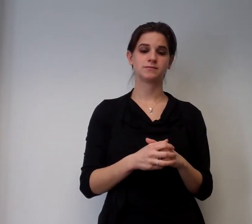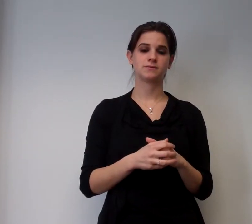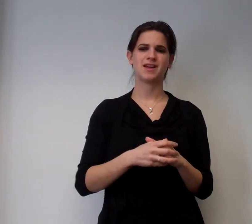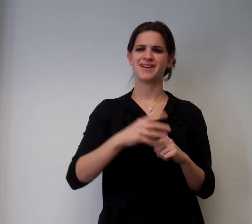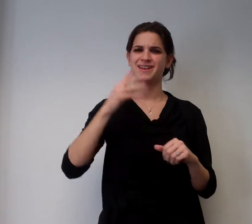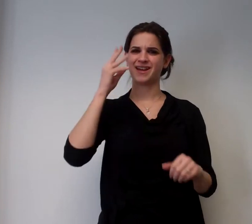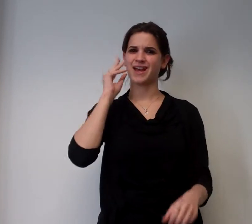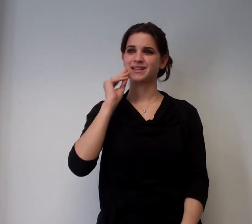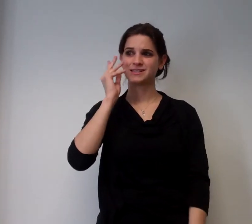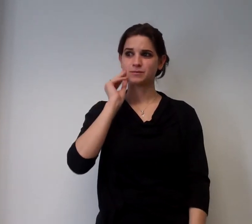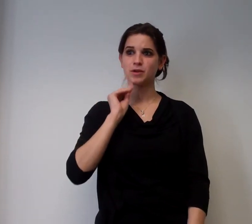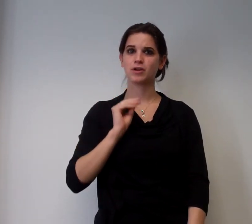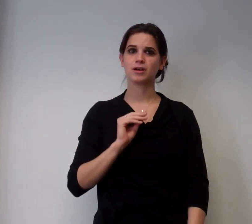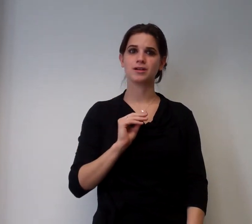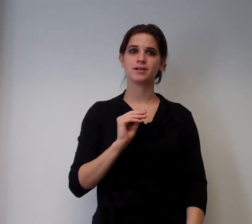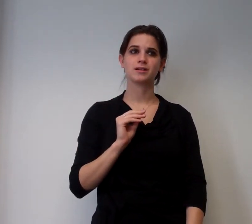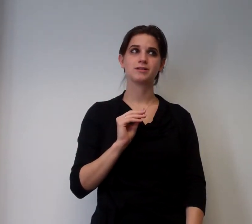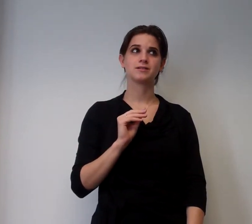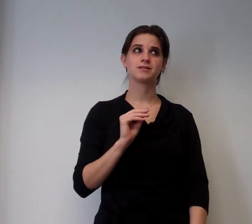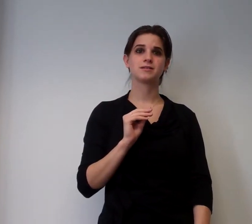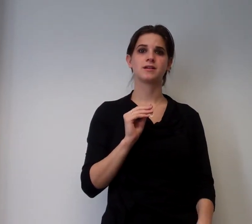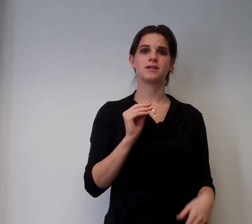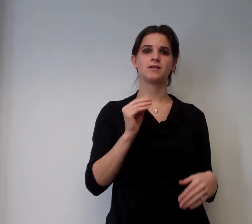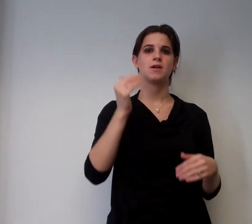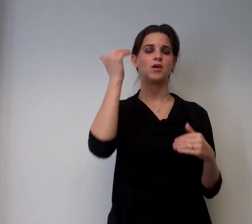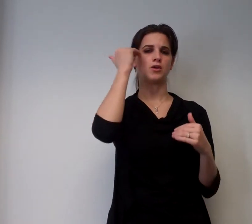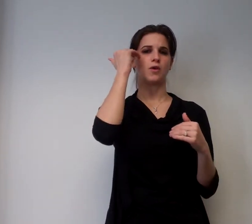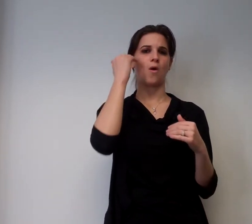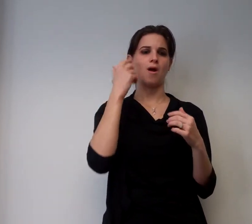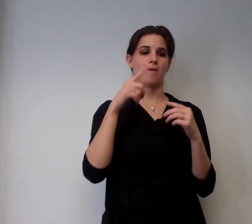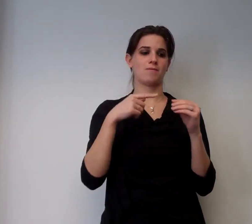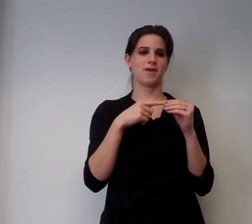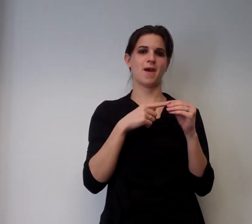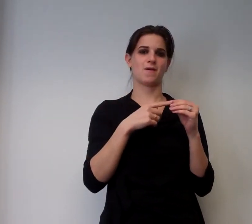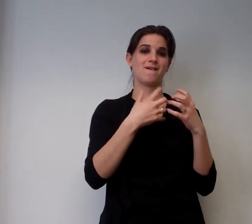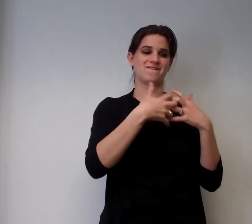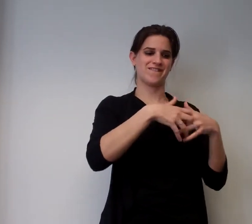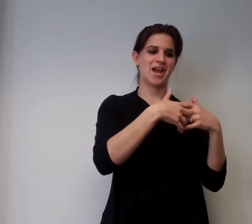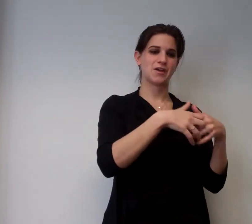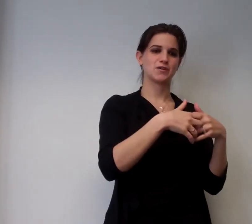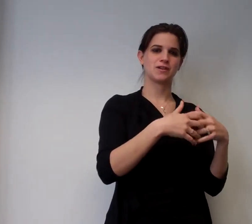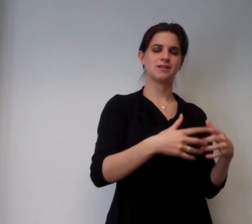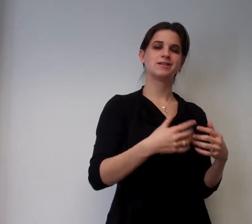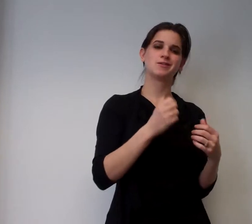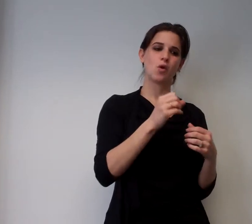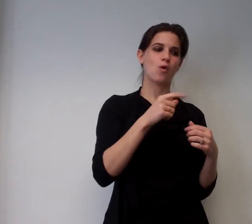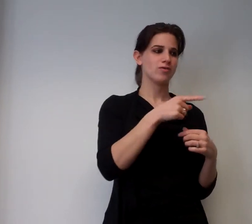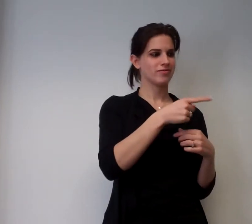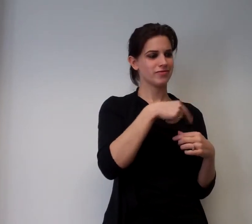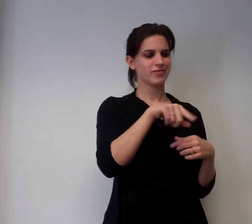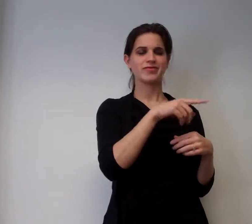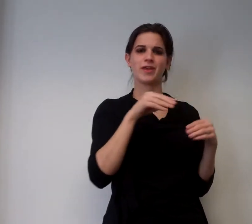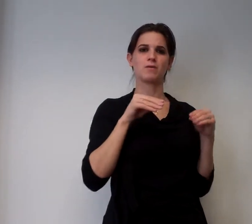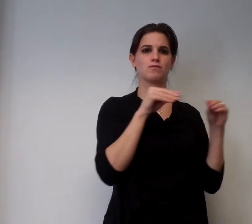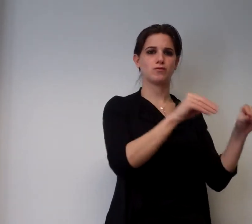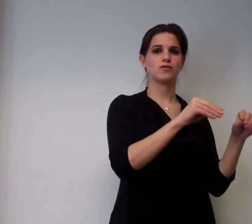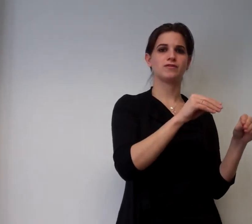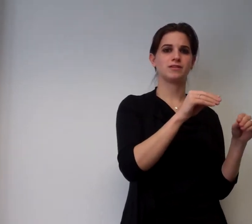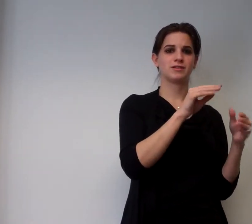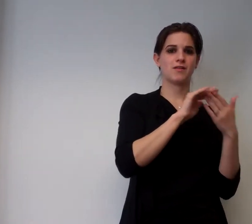military or because they were needed in the factories, had gone to live in the cities. So you do have large black communities